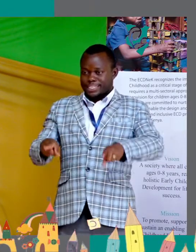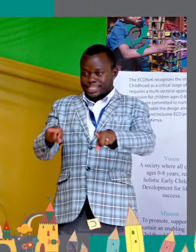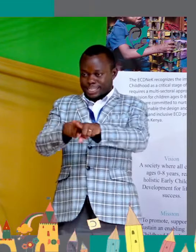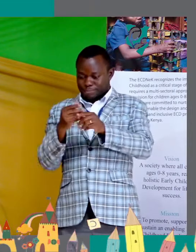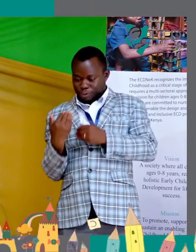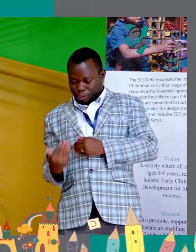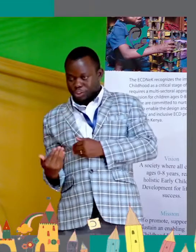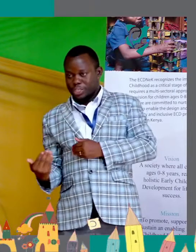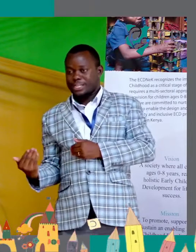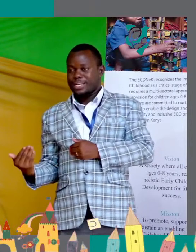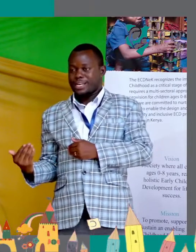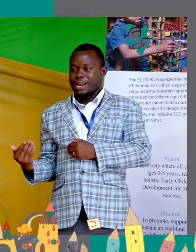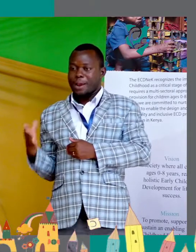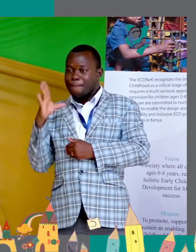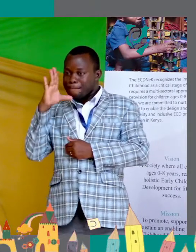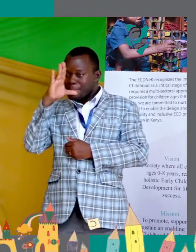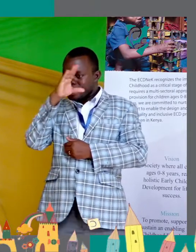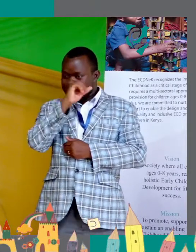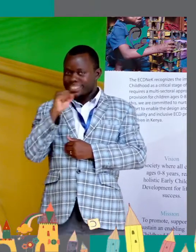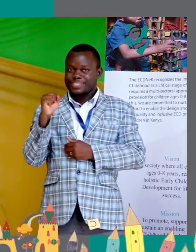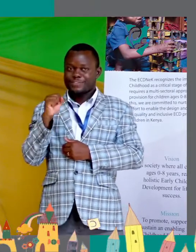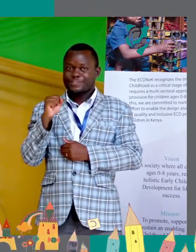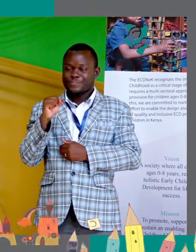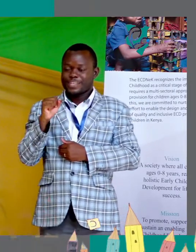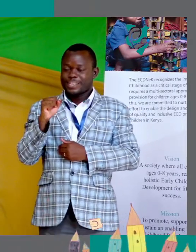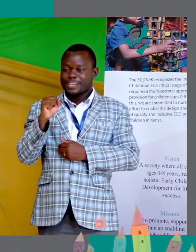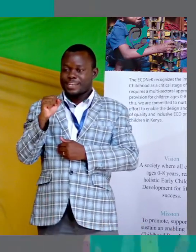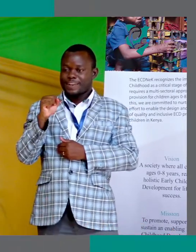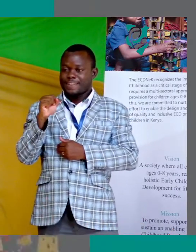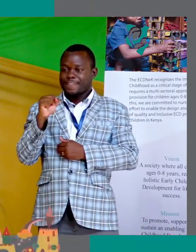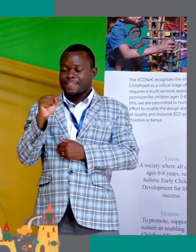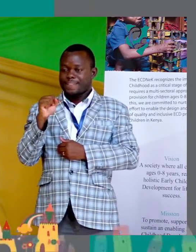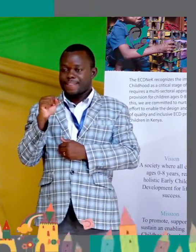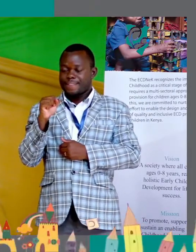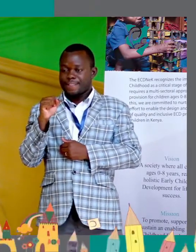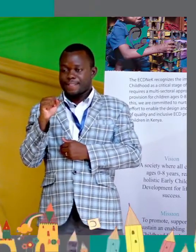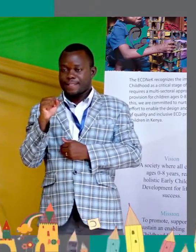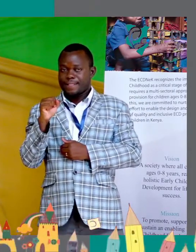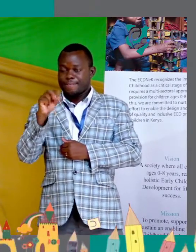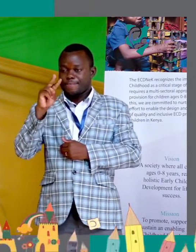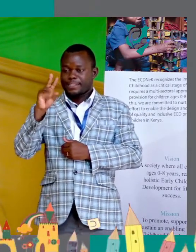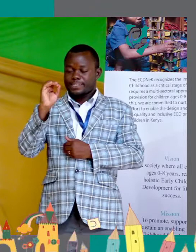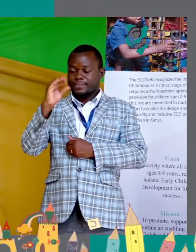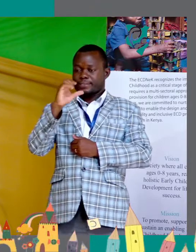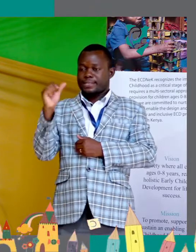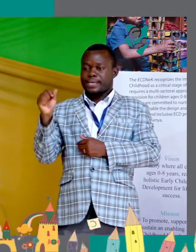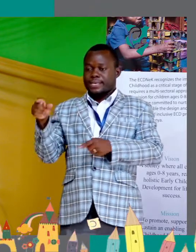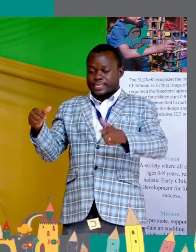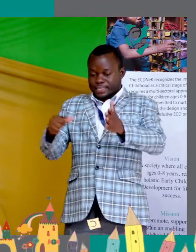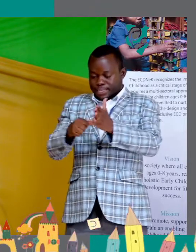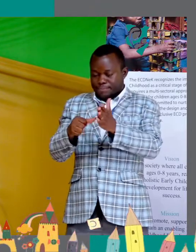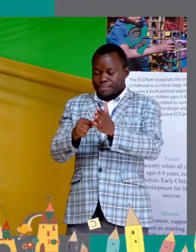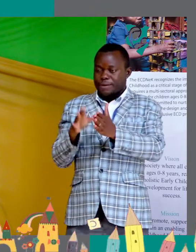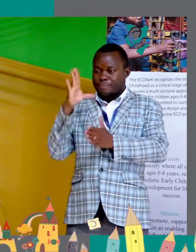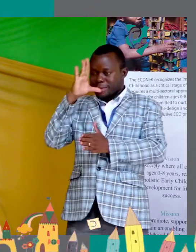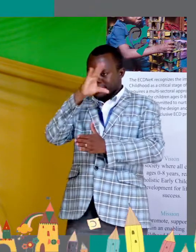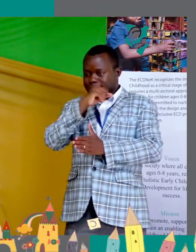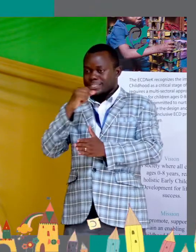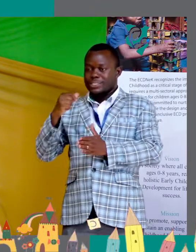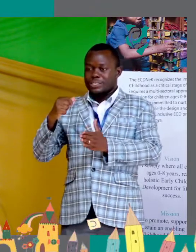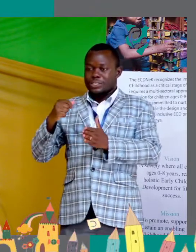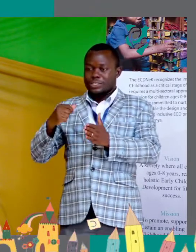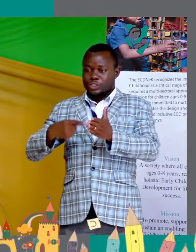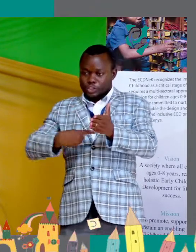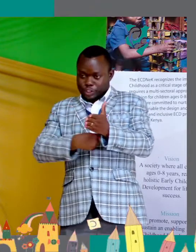their vaccines. Many children could not access treatment at the right time. COVID-19,